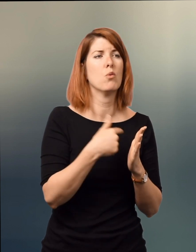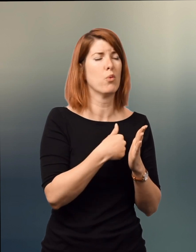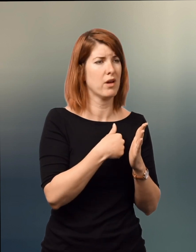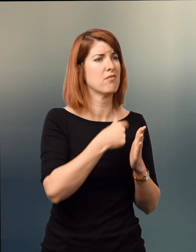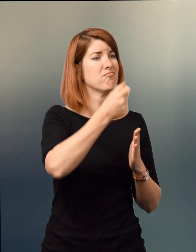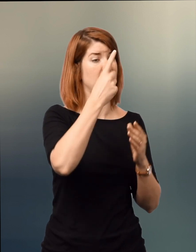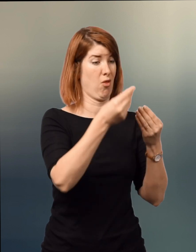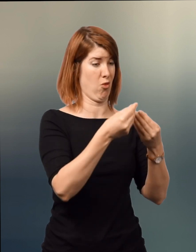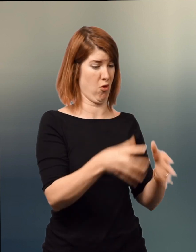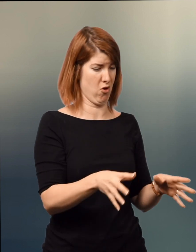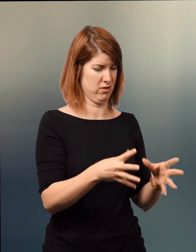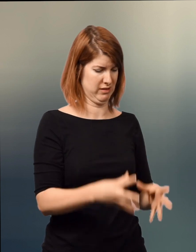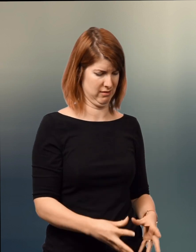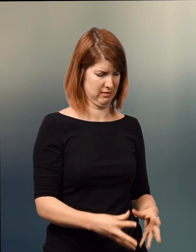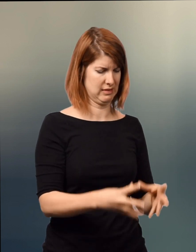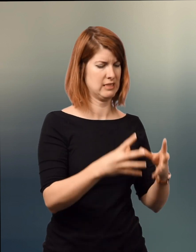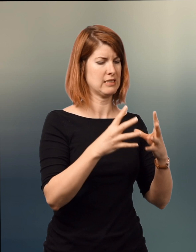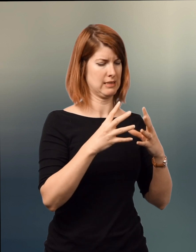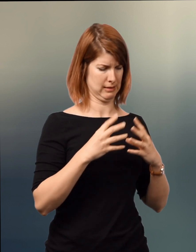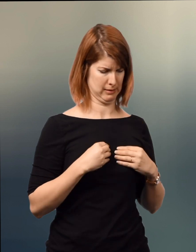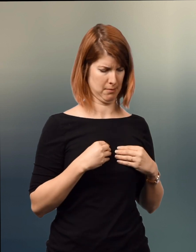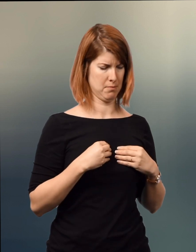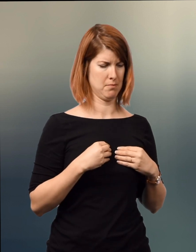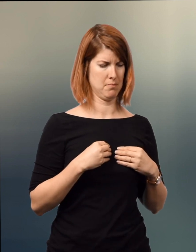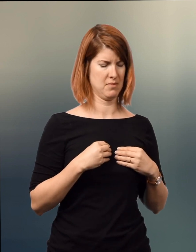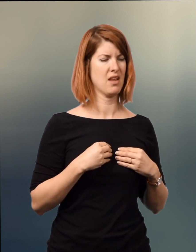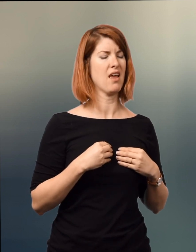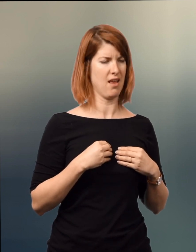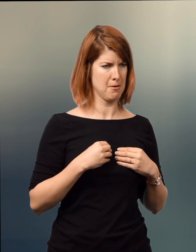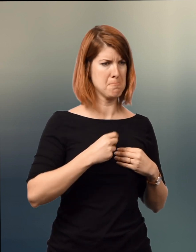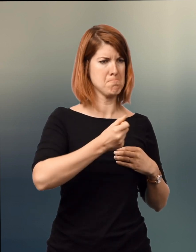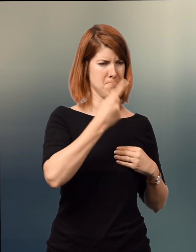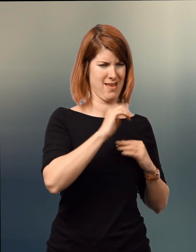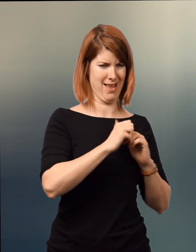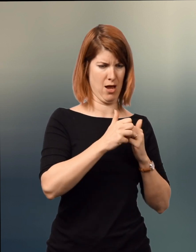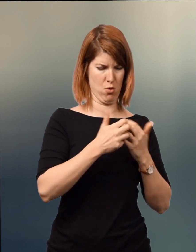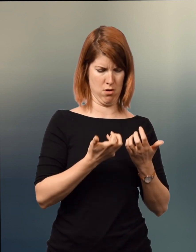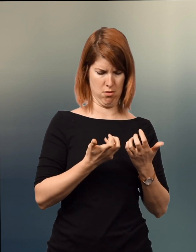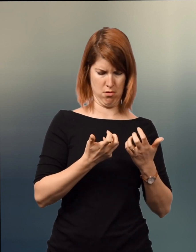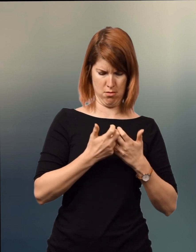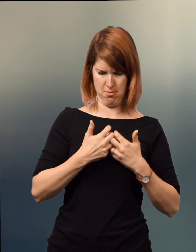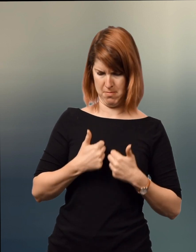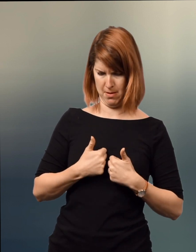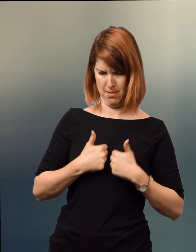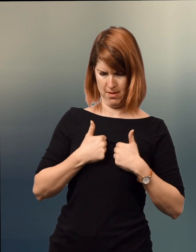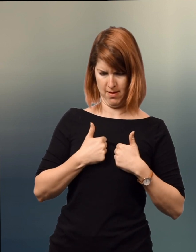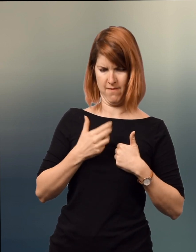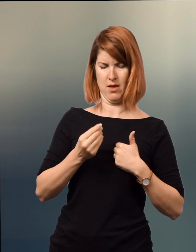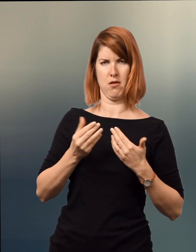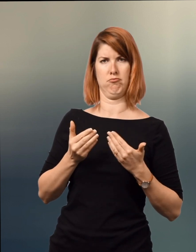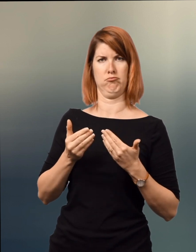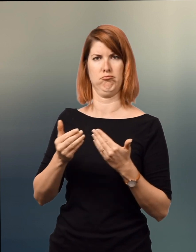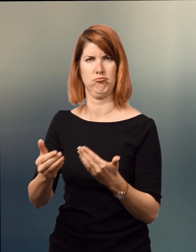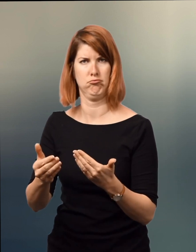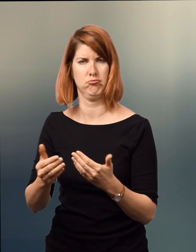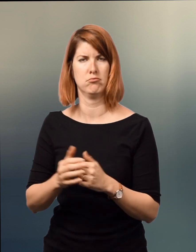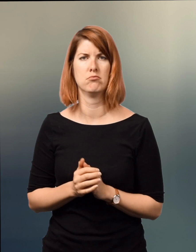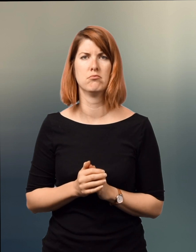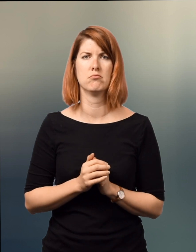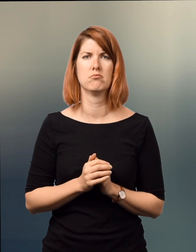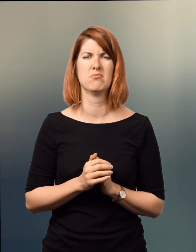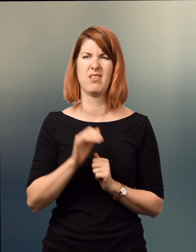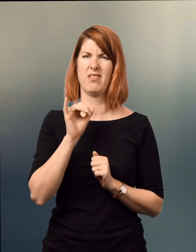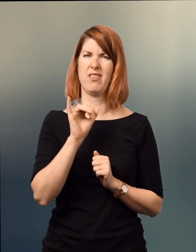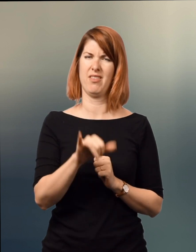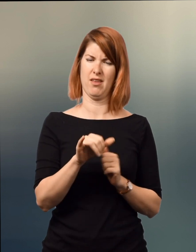to an acceptance of the loss and find a way to fit it into our narrative about who we are and where we're going in life. This is